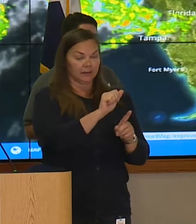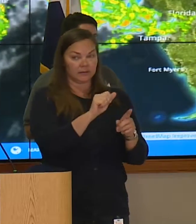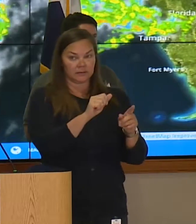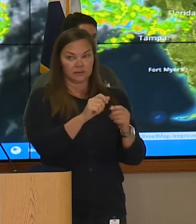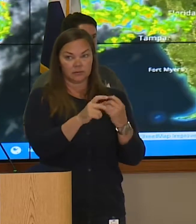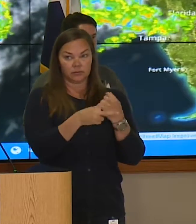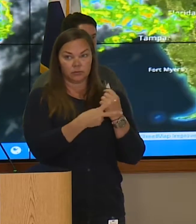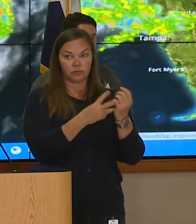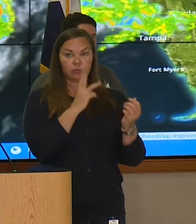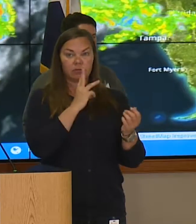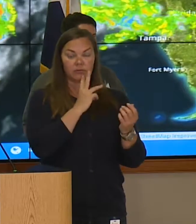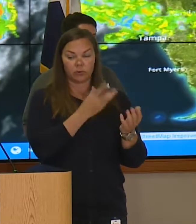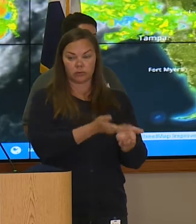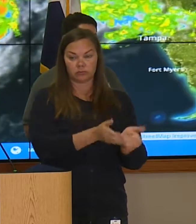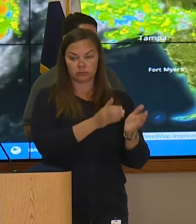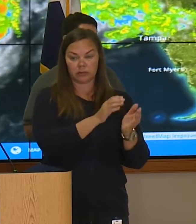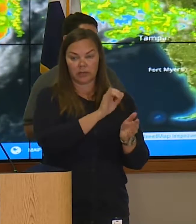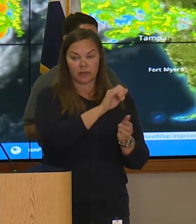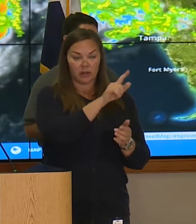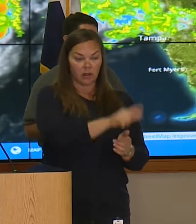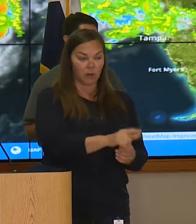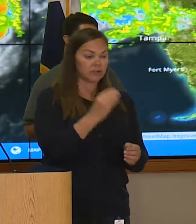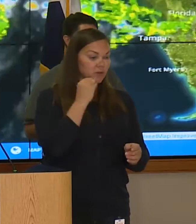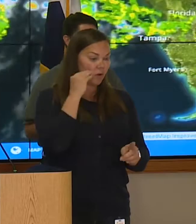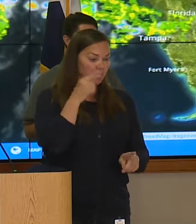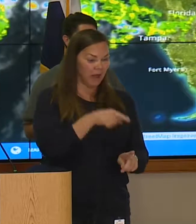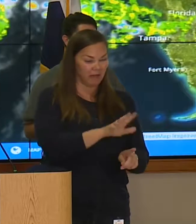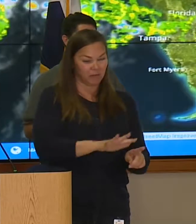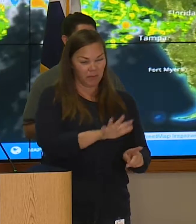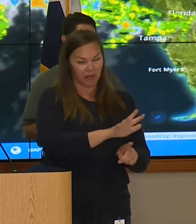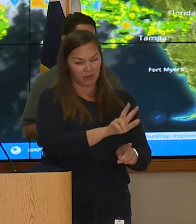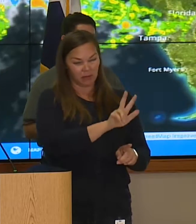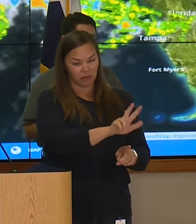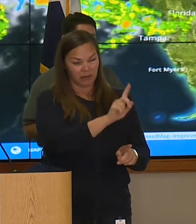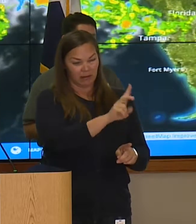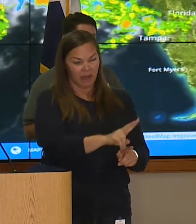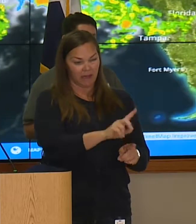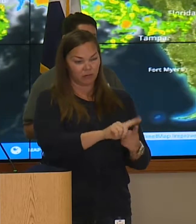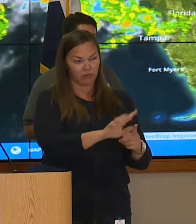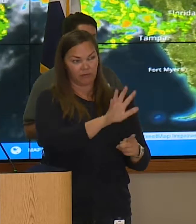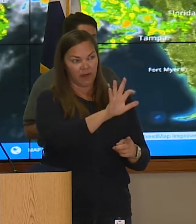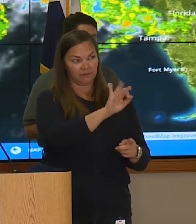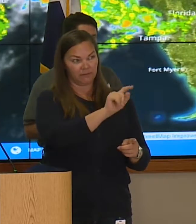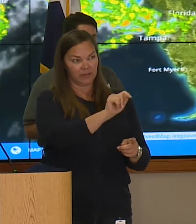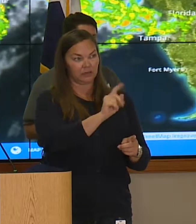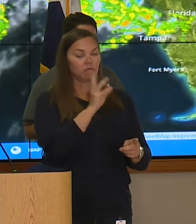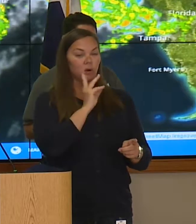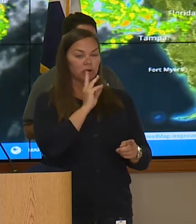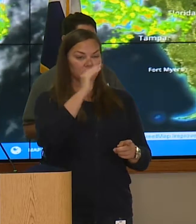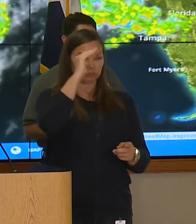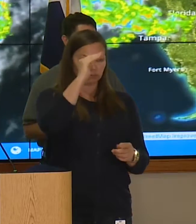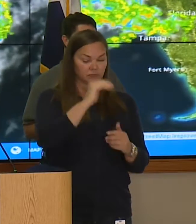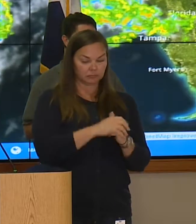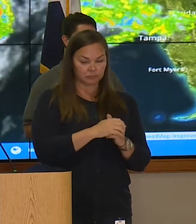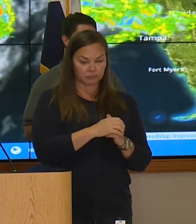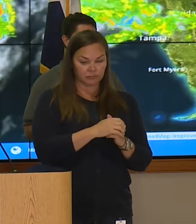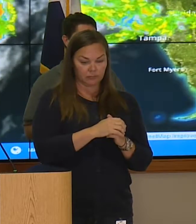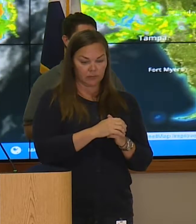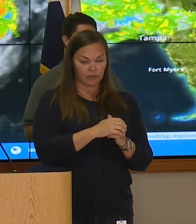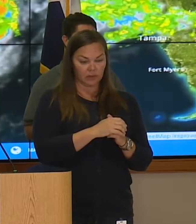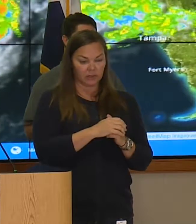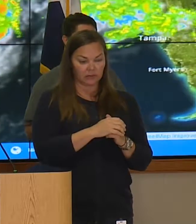reservoir, the lowest homes have anywhere from about 3.5 to 5 feet of water, and